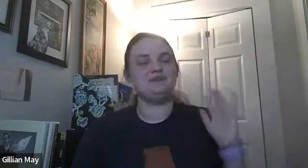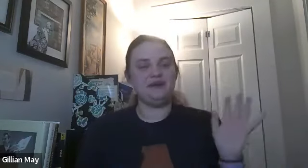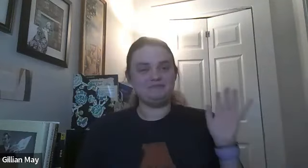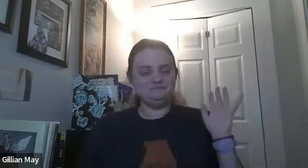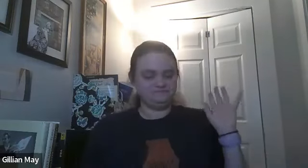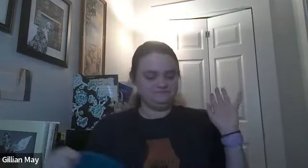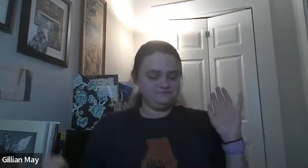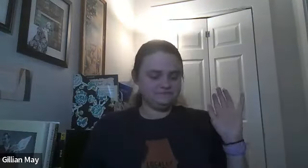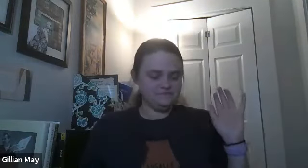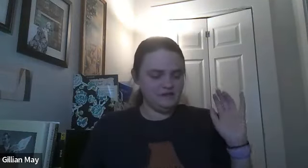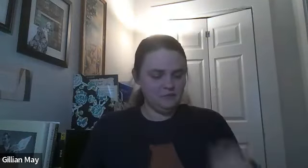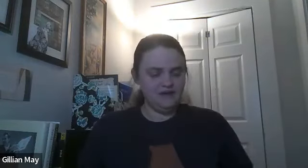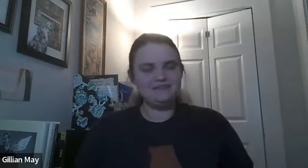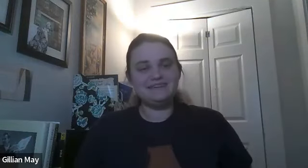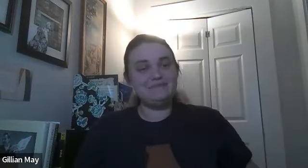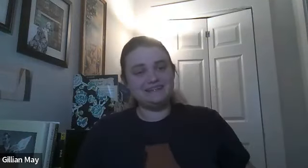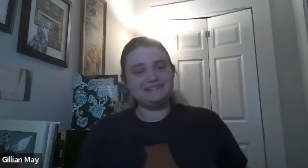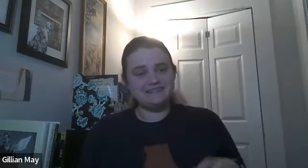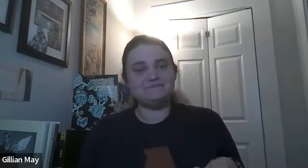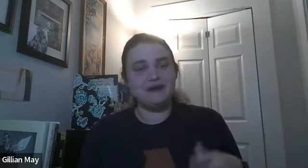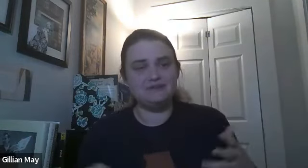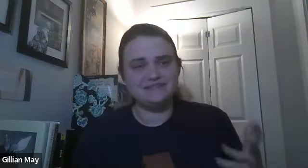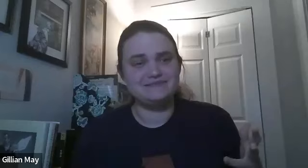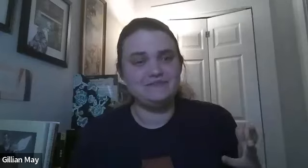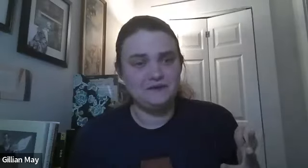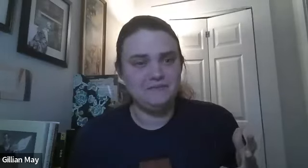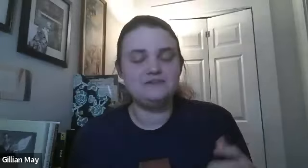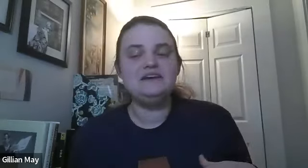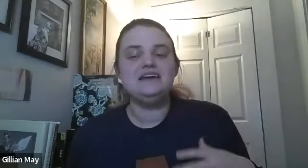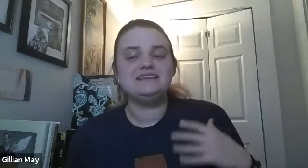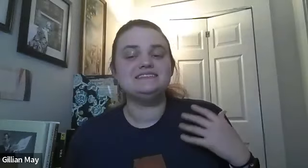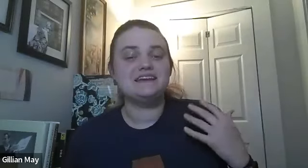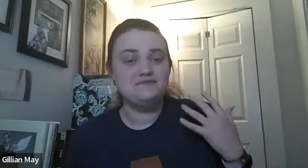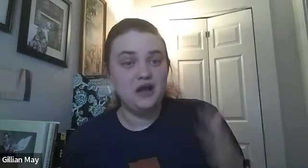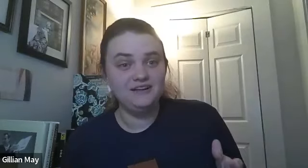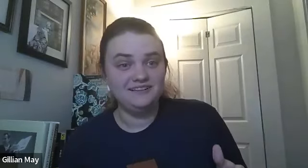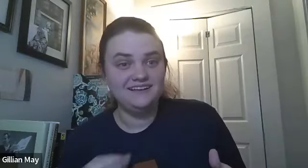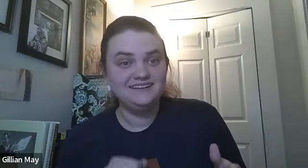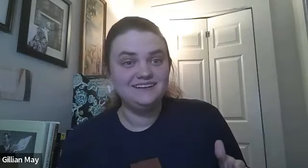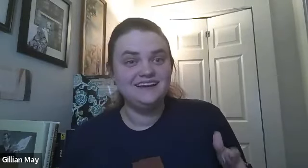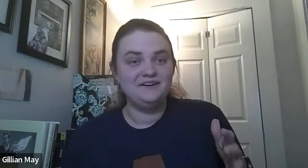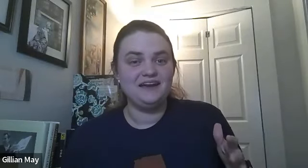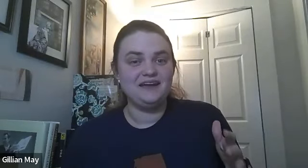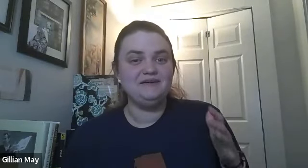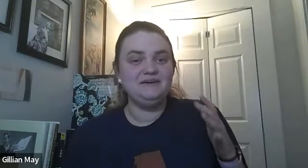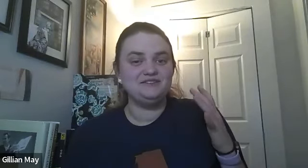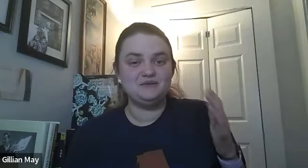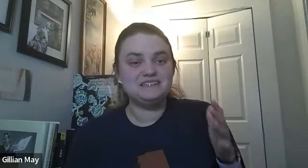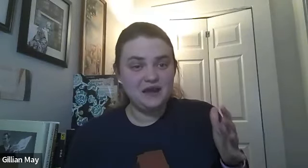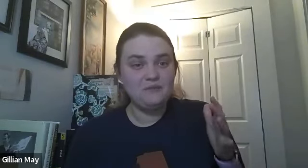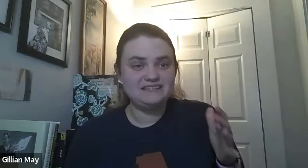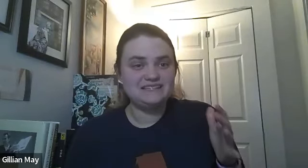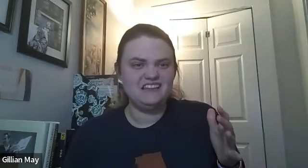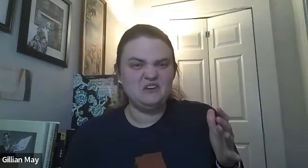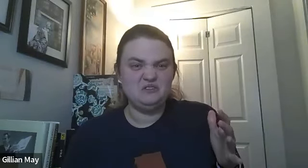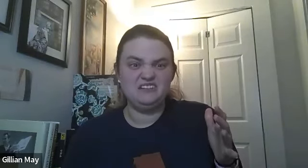Okay. Well, this, and when I say this is mild, this is very mild, is the sign for ugly. Okay. So it's like how we say, like, oh,